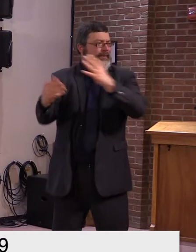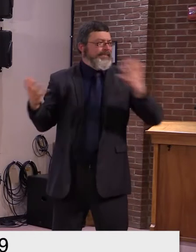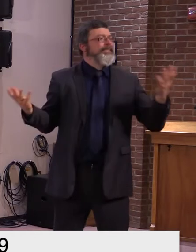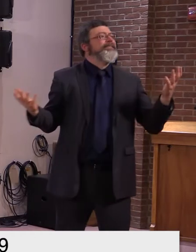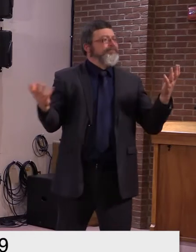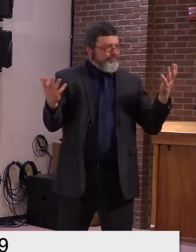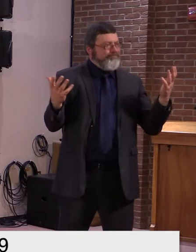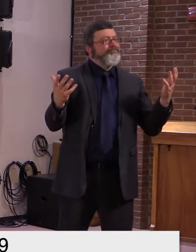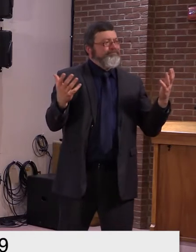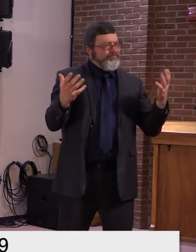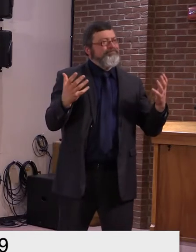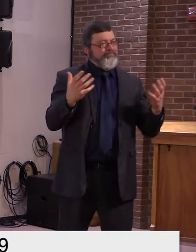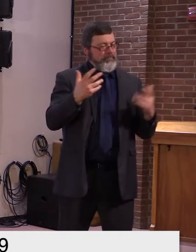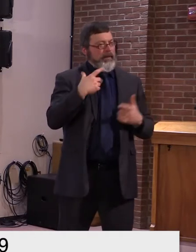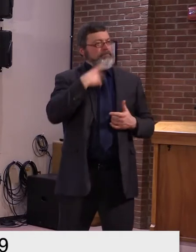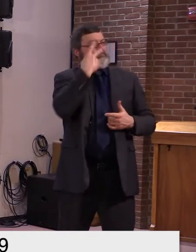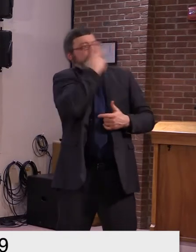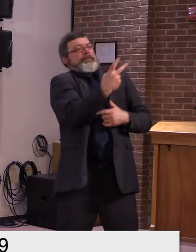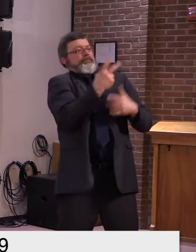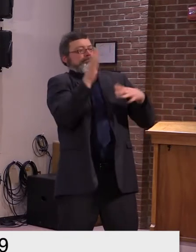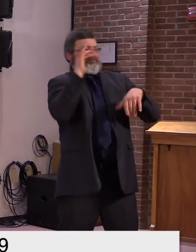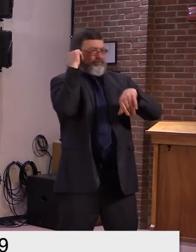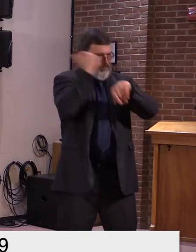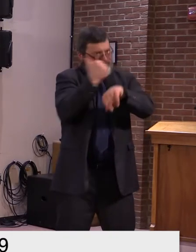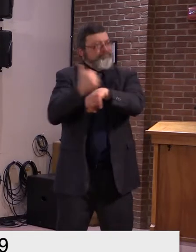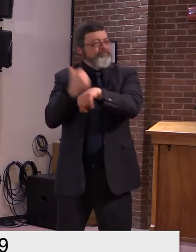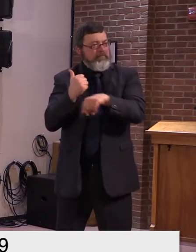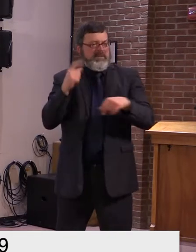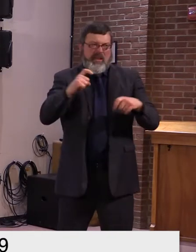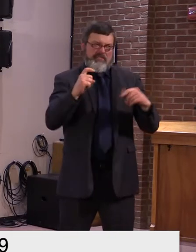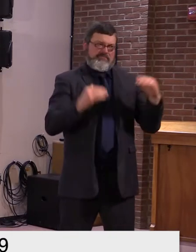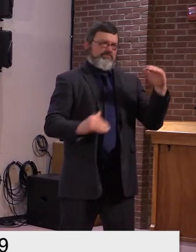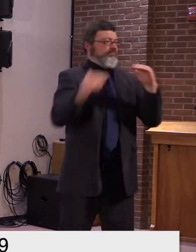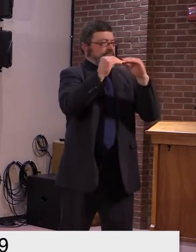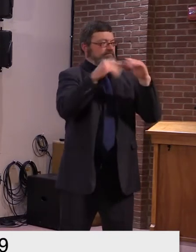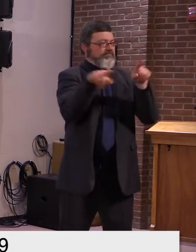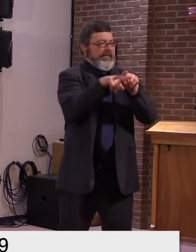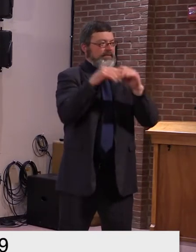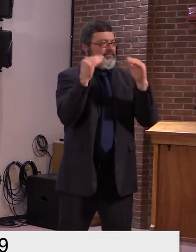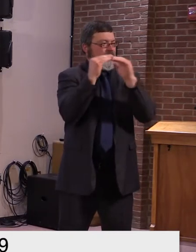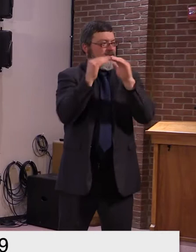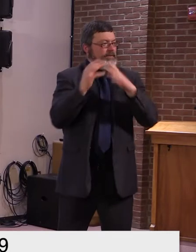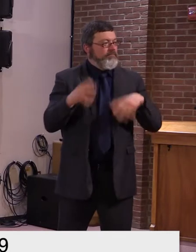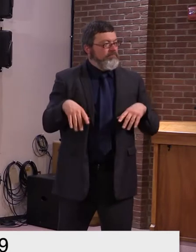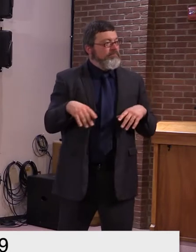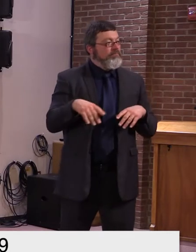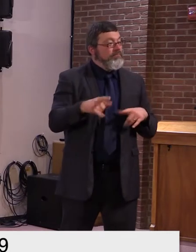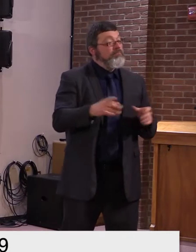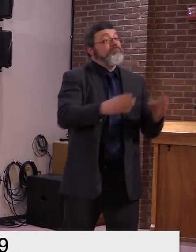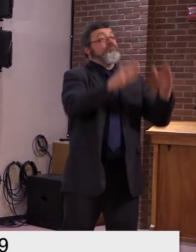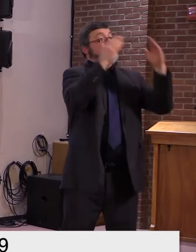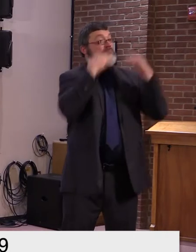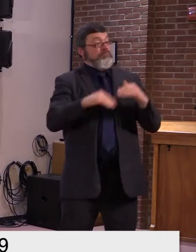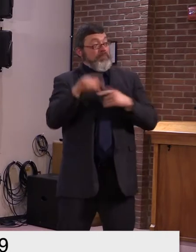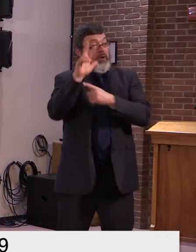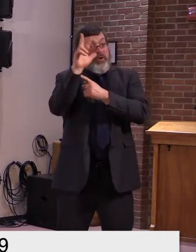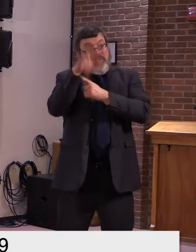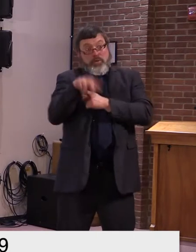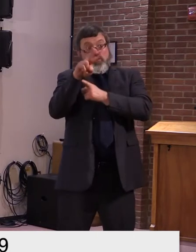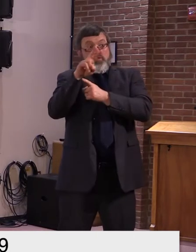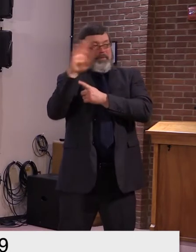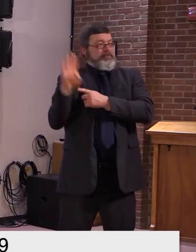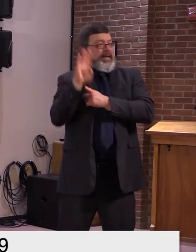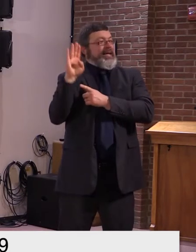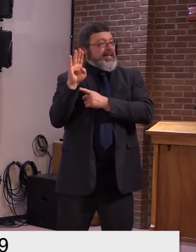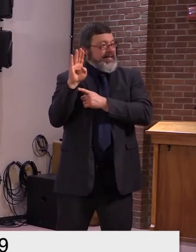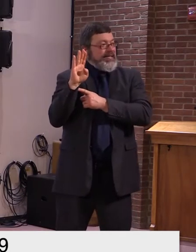this. $3.2 billion is to help lower-income people pay for access to service. $300 million for rural